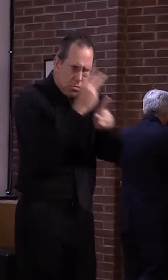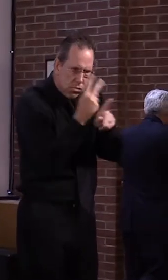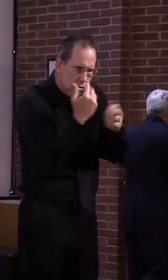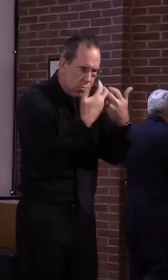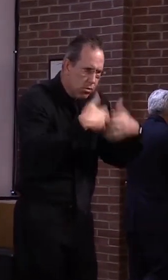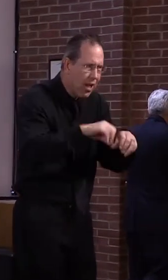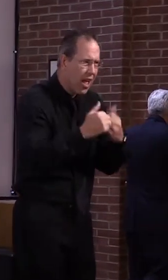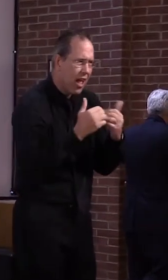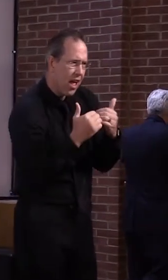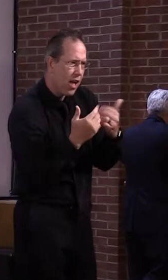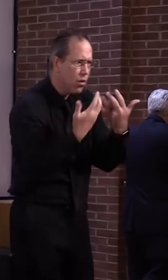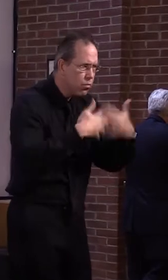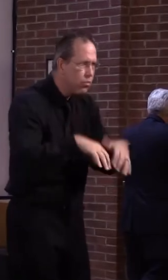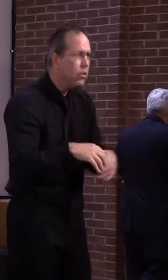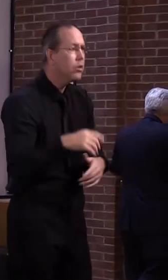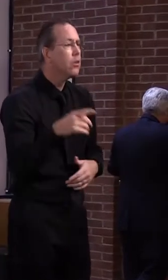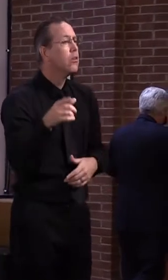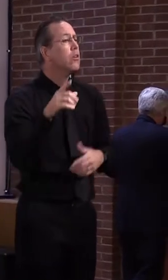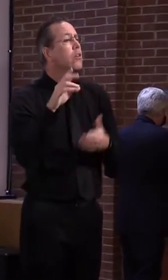examples shortly.